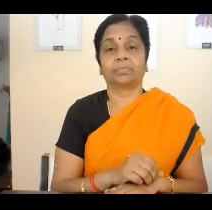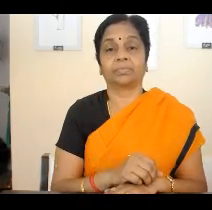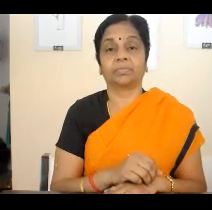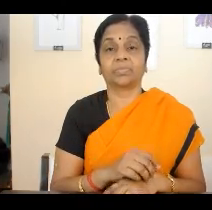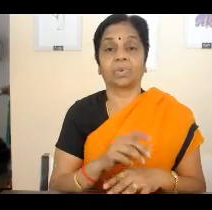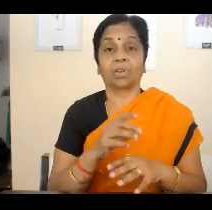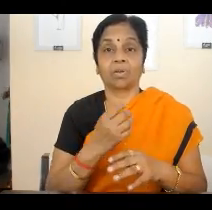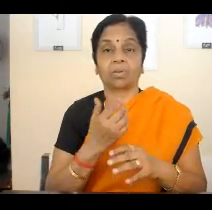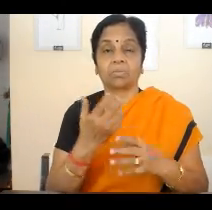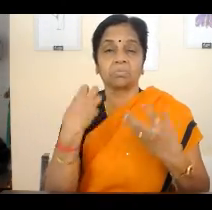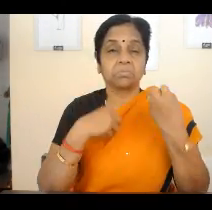violence,